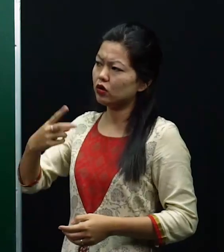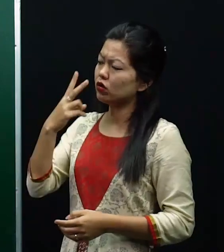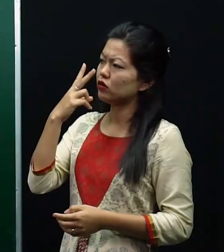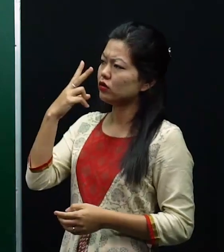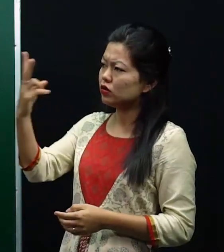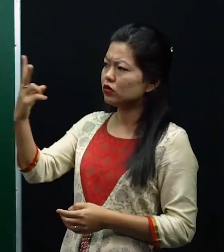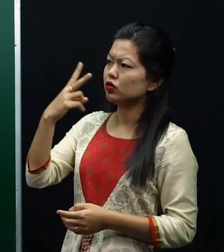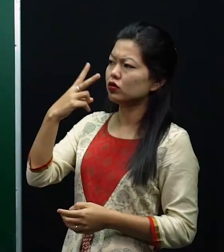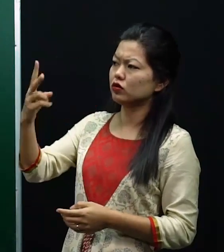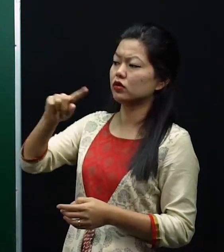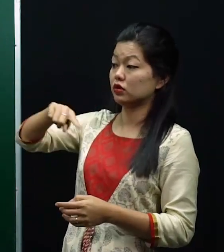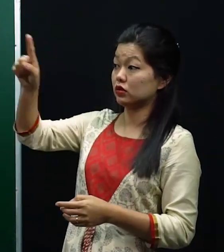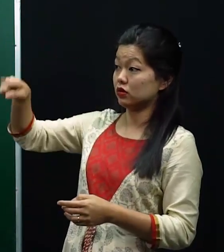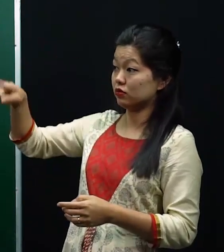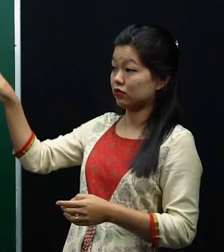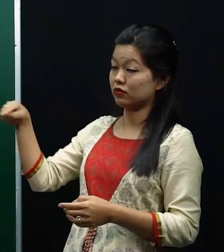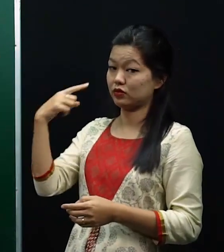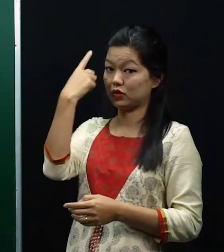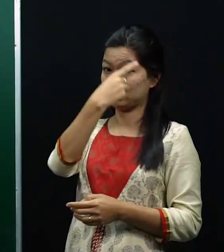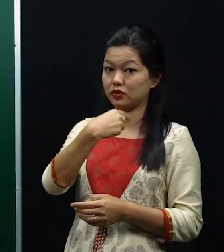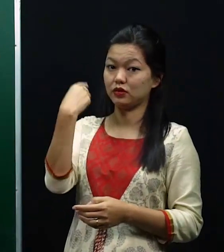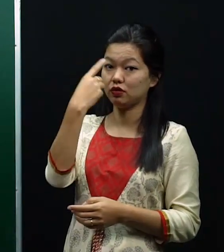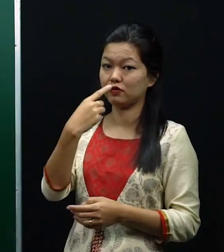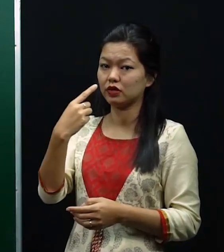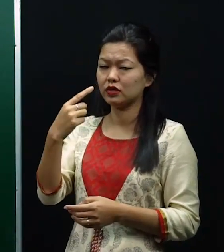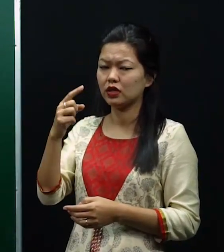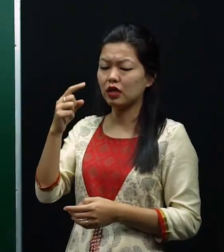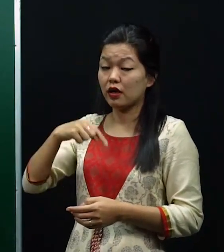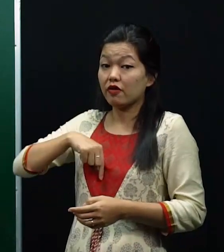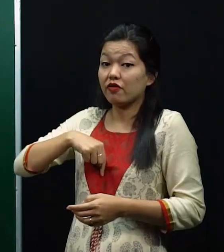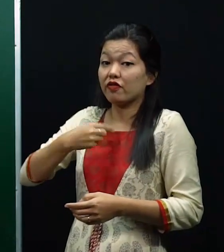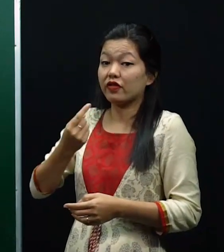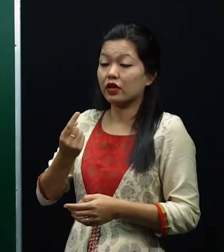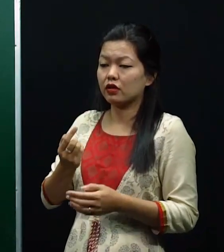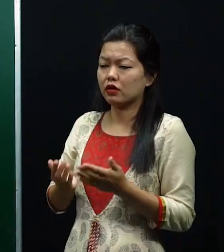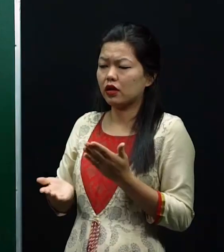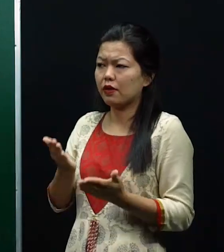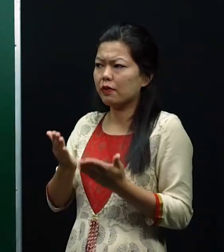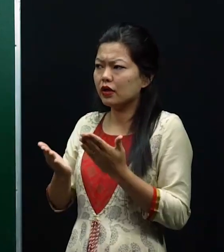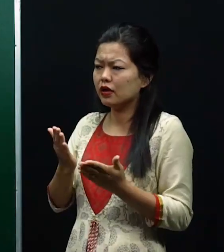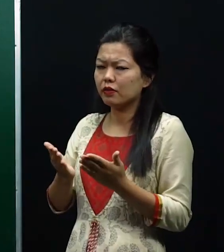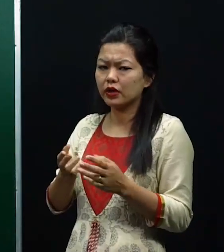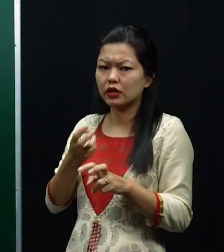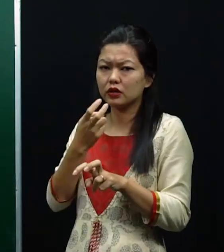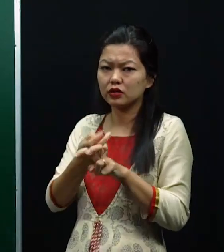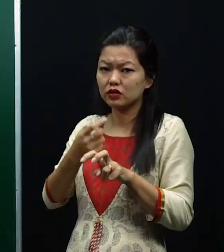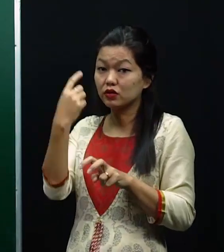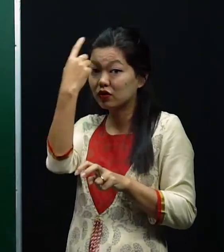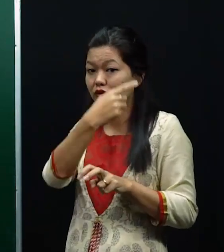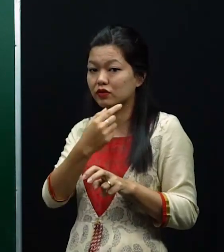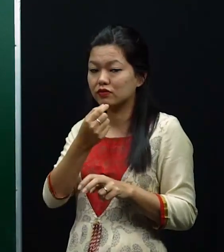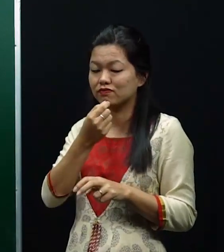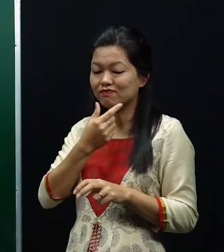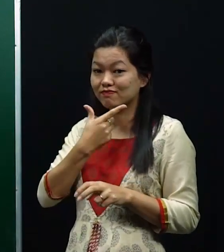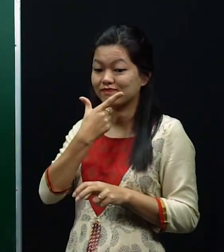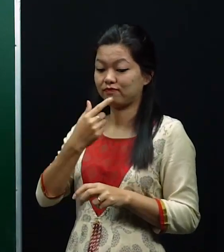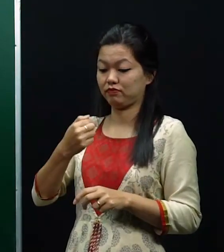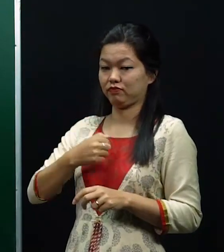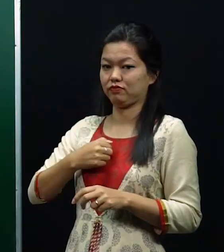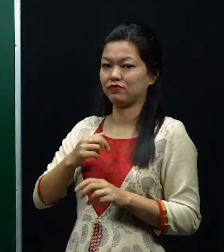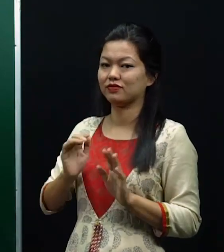to learn. He began to learn and cultivate good ideas, though the stone face did not teach him verbally, that means not with